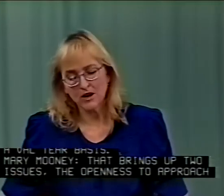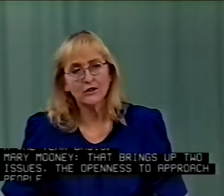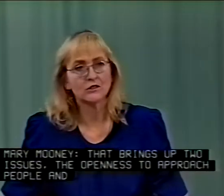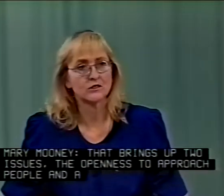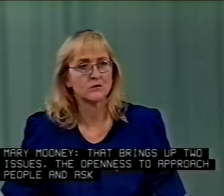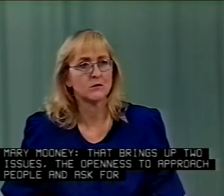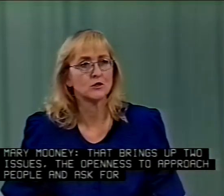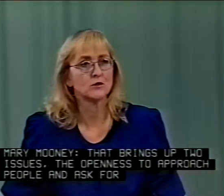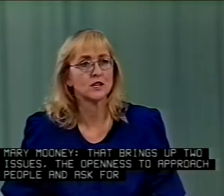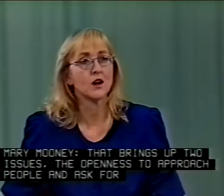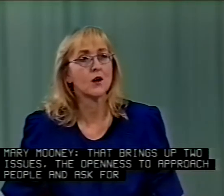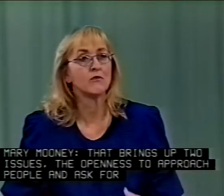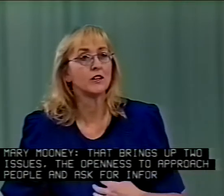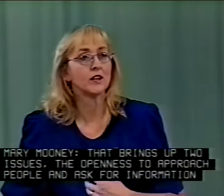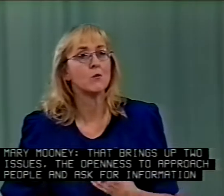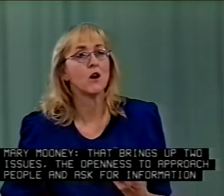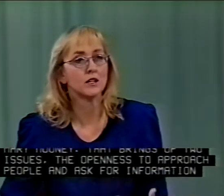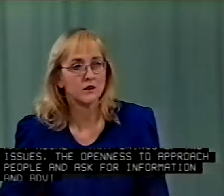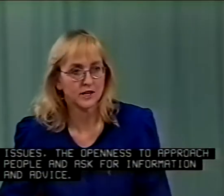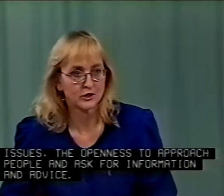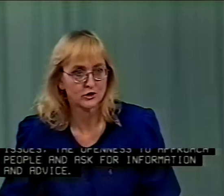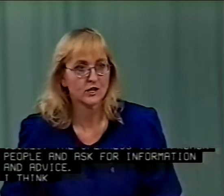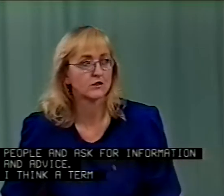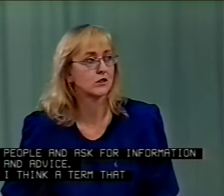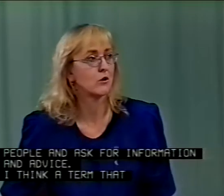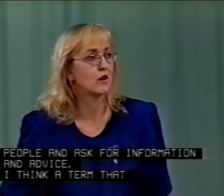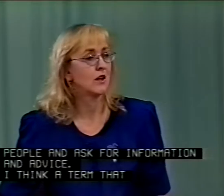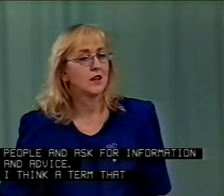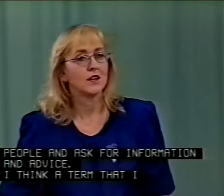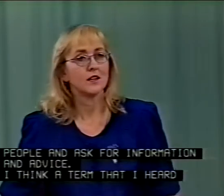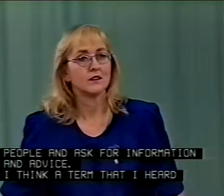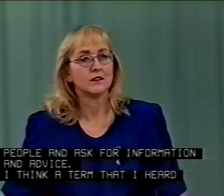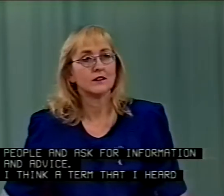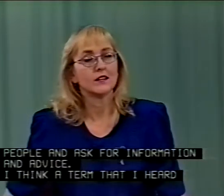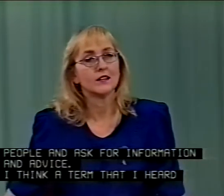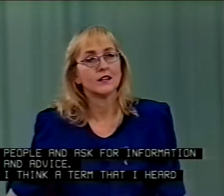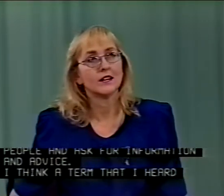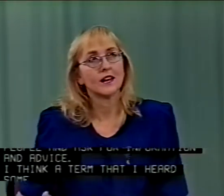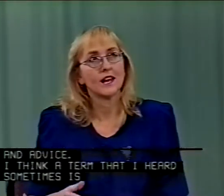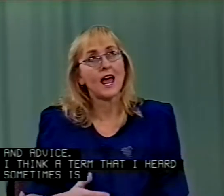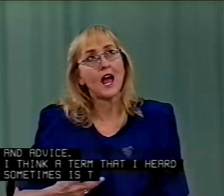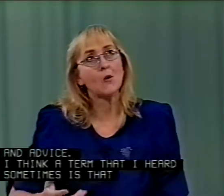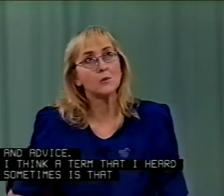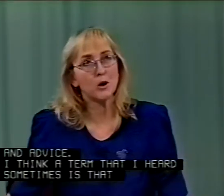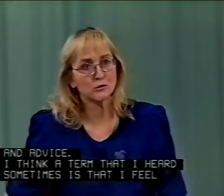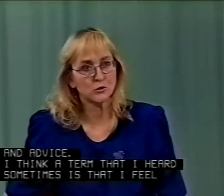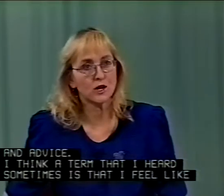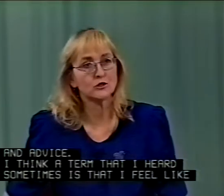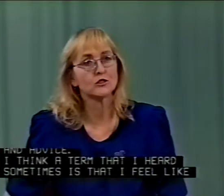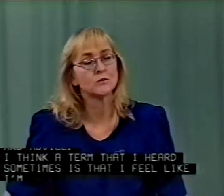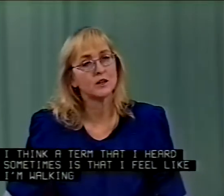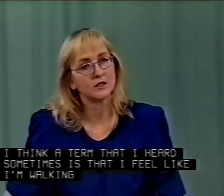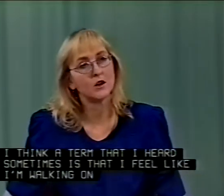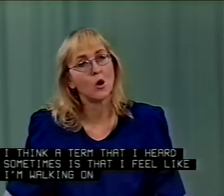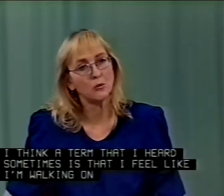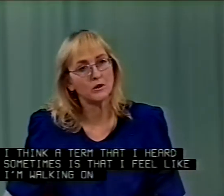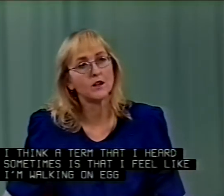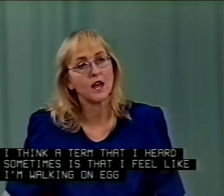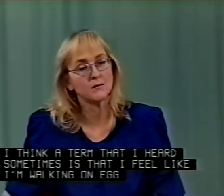heard sometimes, too, is I feel like I'm walking on eggshells. So in how we pose questions, but in an open atmosphere